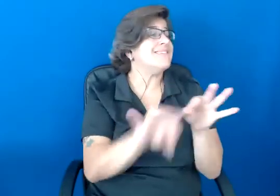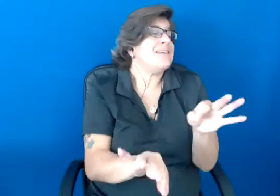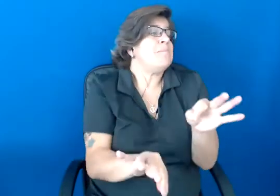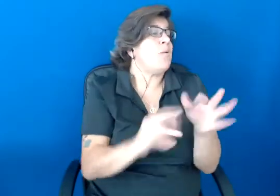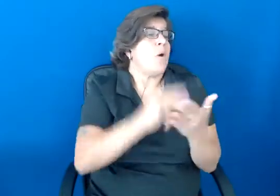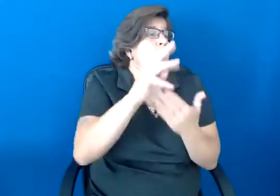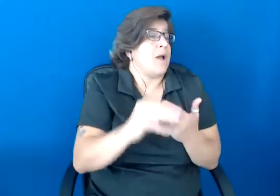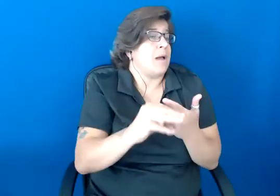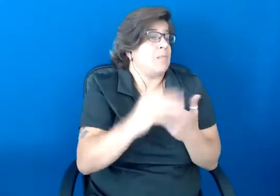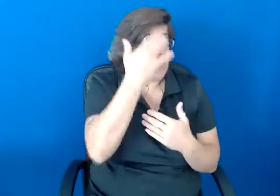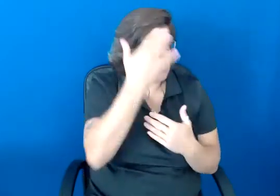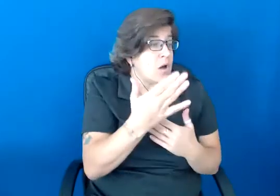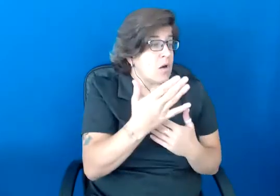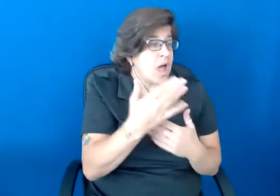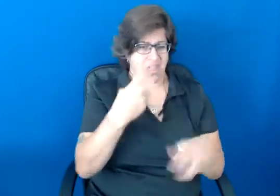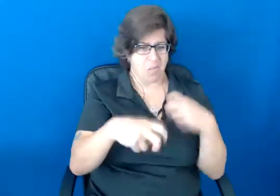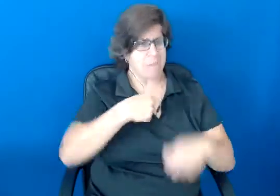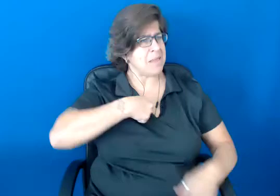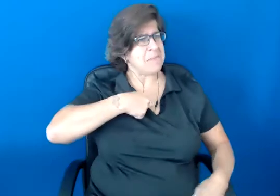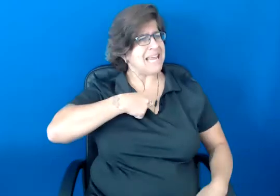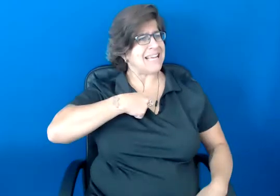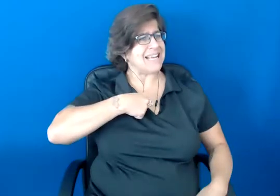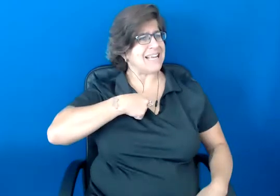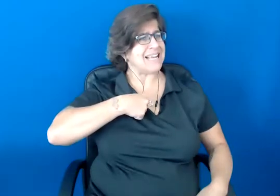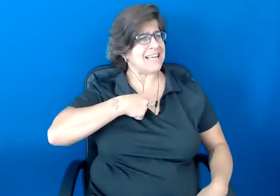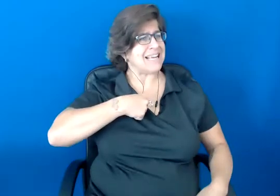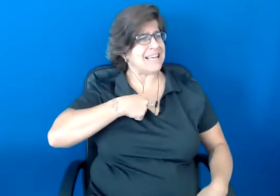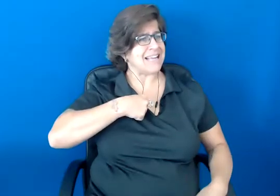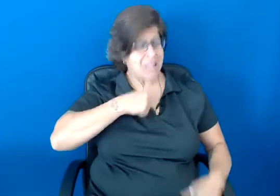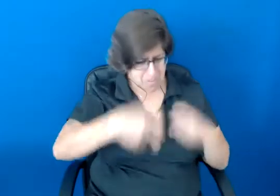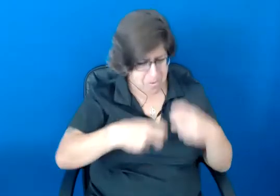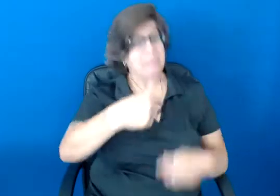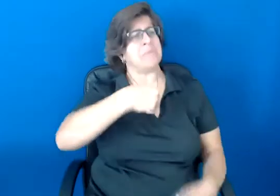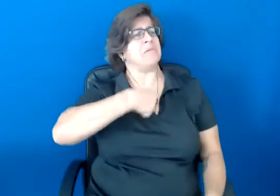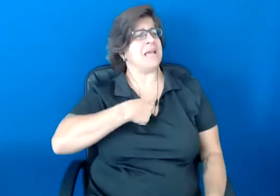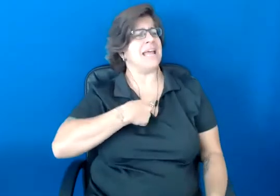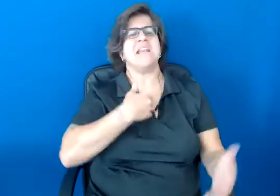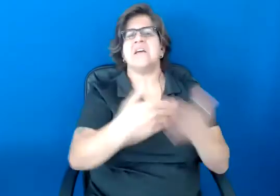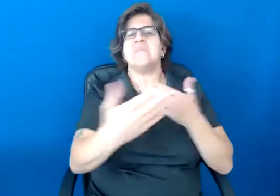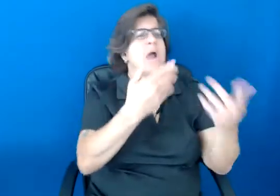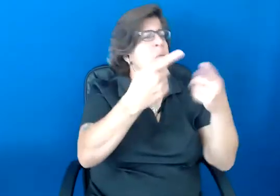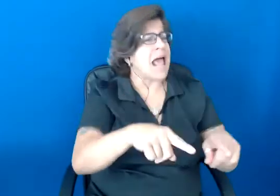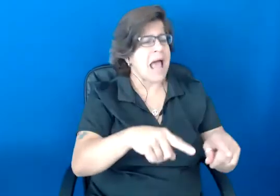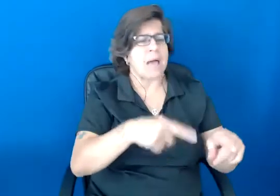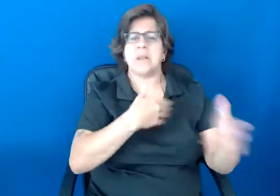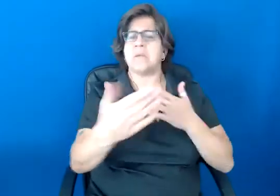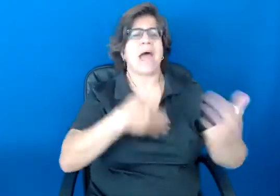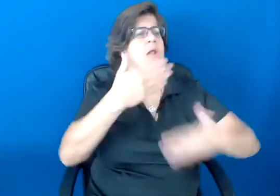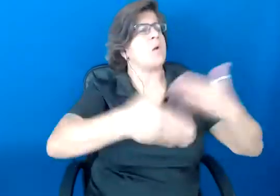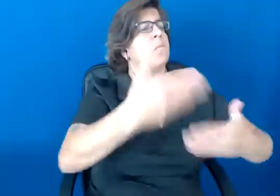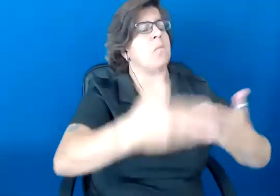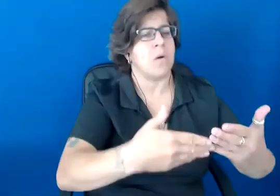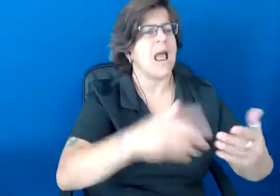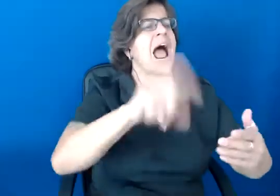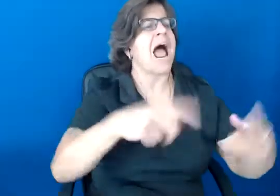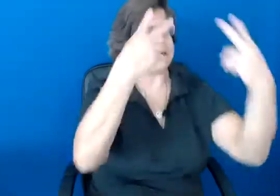simple programs. The problem is me. The problem is me. No matter what happens, no matter what goes on, I have to look